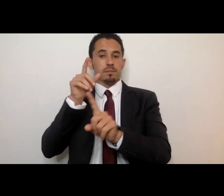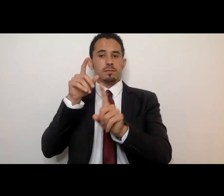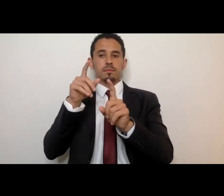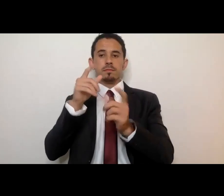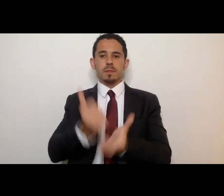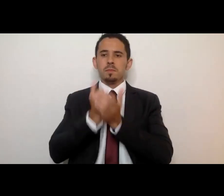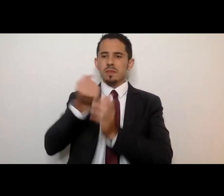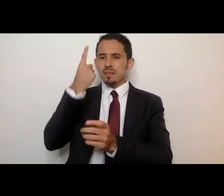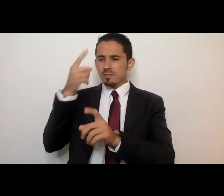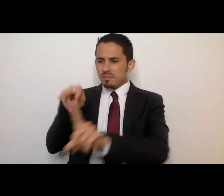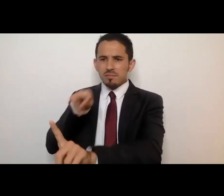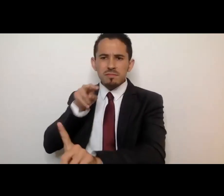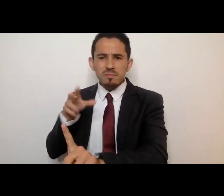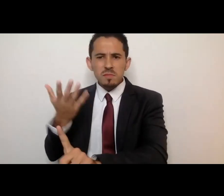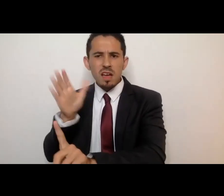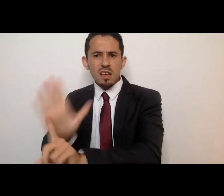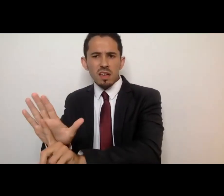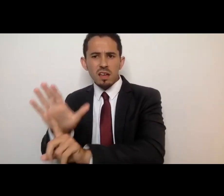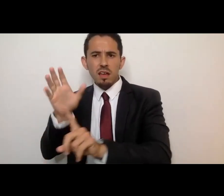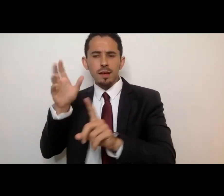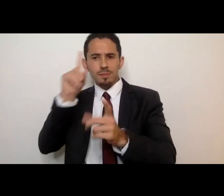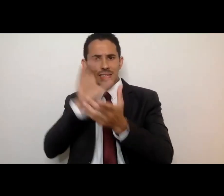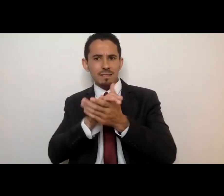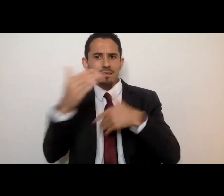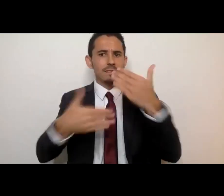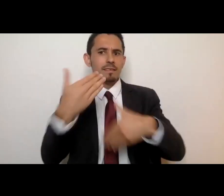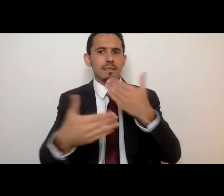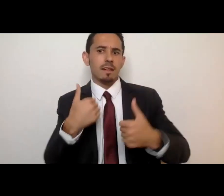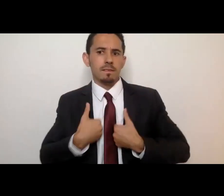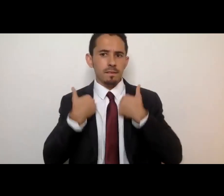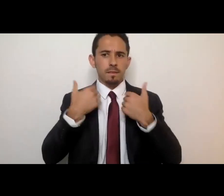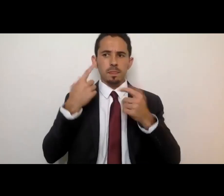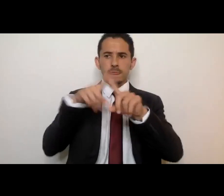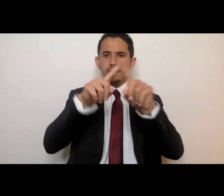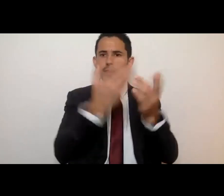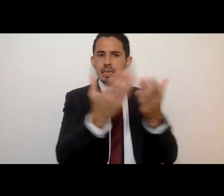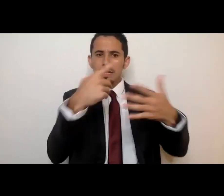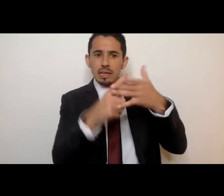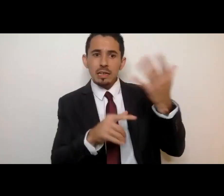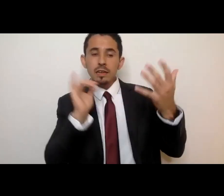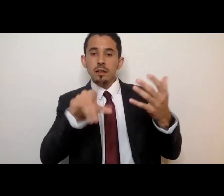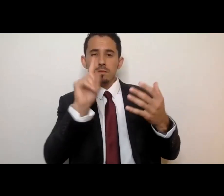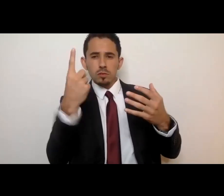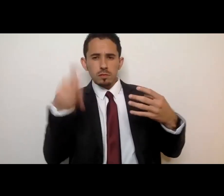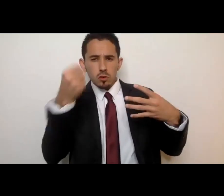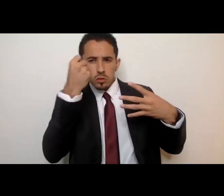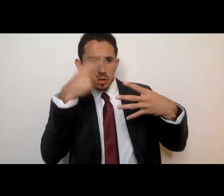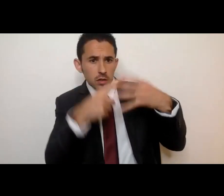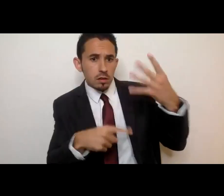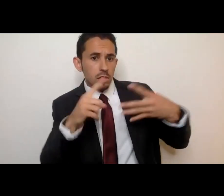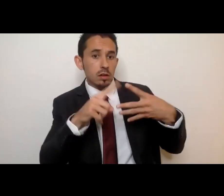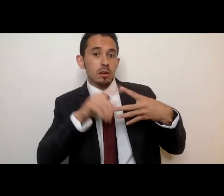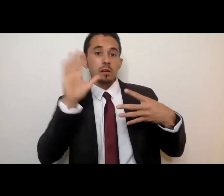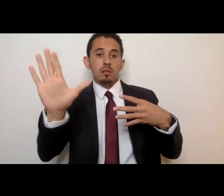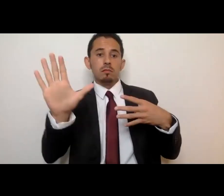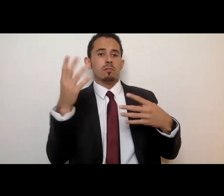model. This helps us understand what the beliefs are of a person. And first